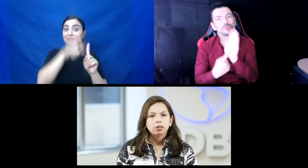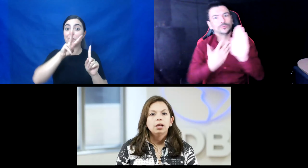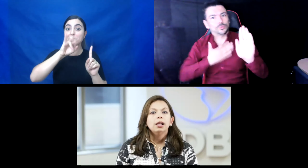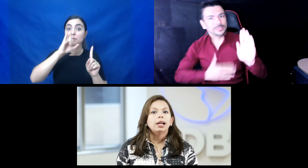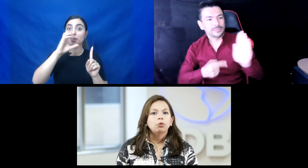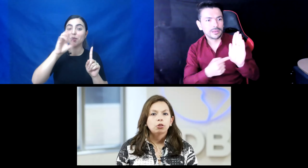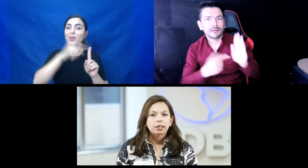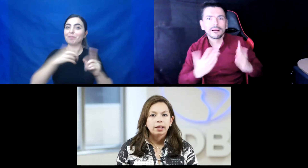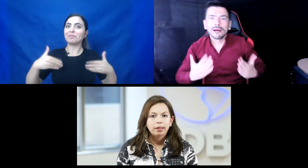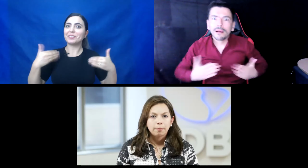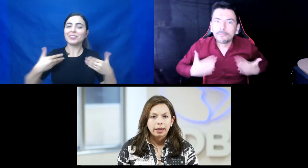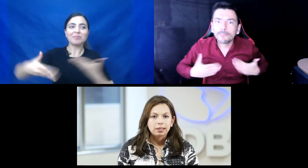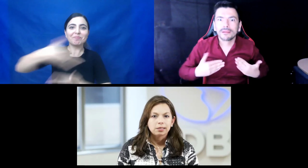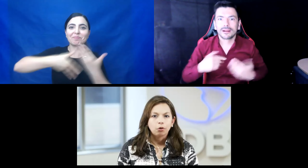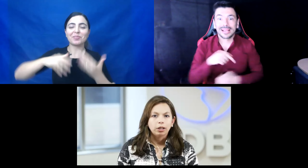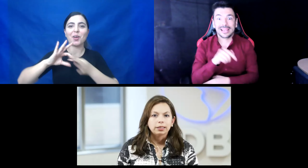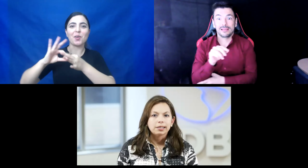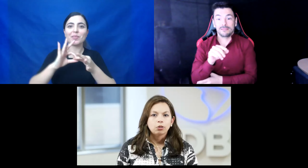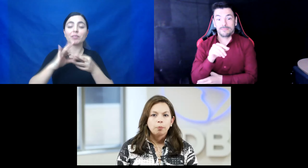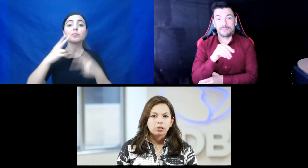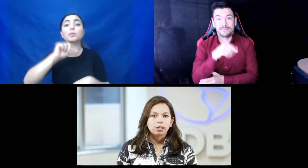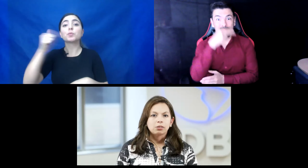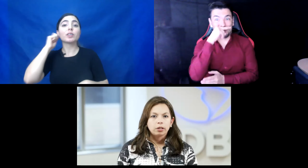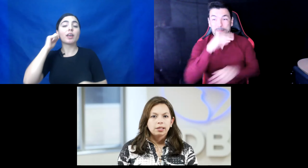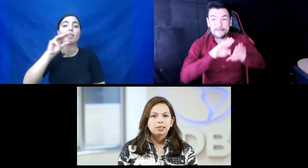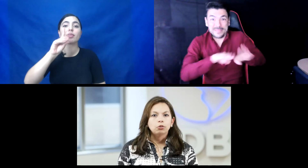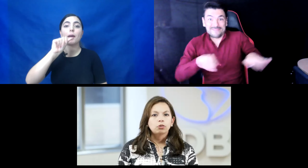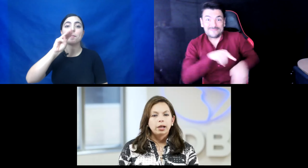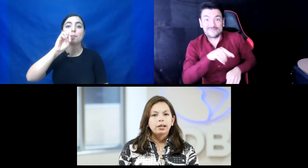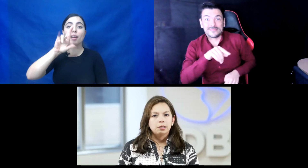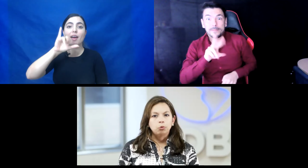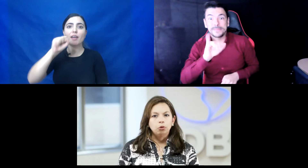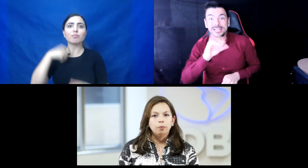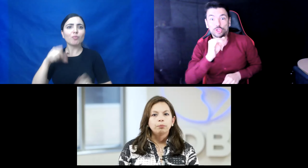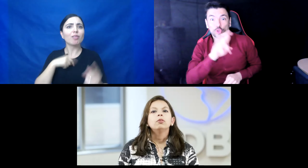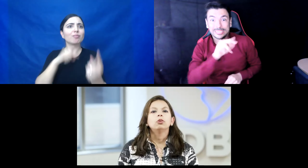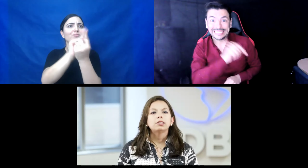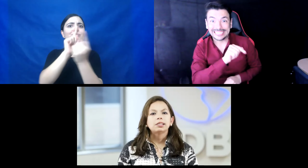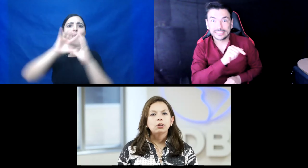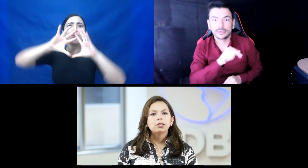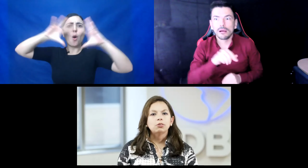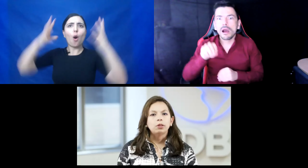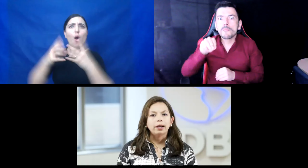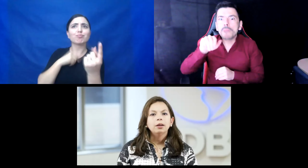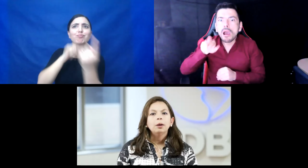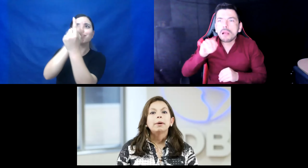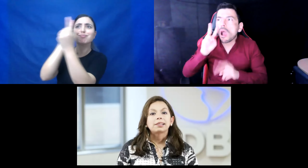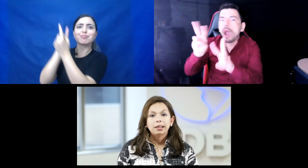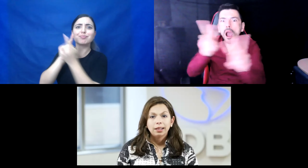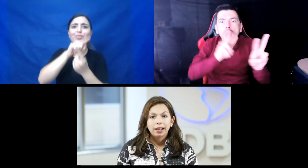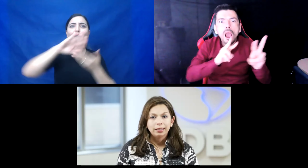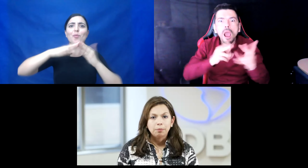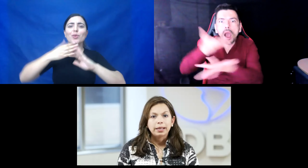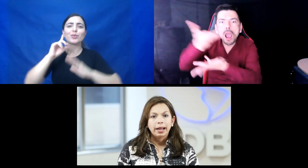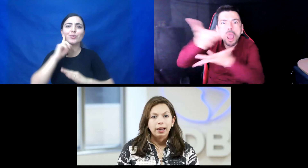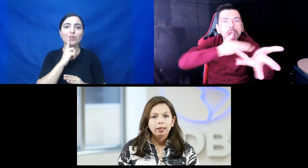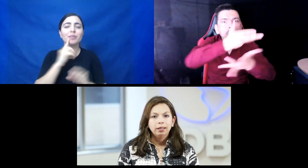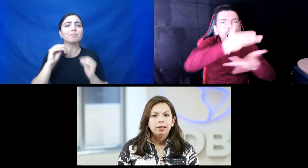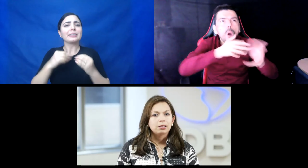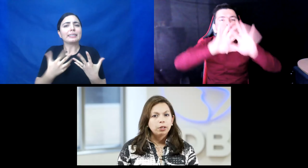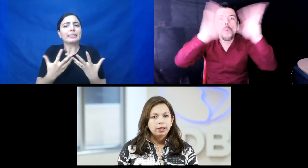do here. We see Victor showing how happy he is when surrounded by his peers. And we want to be able to replicate